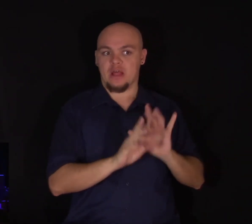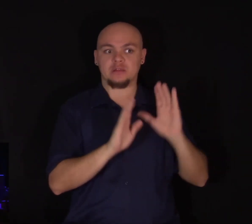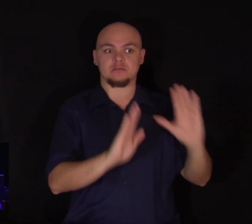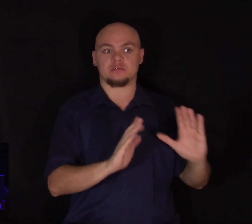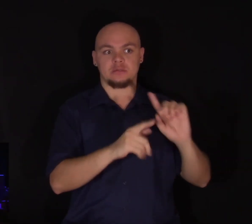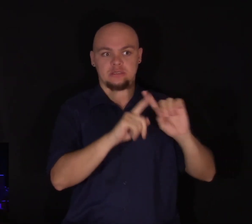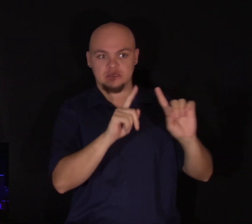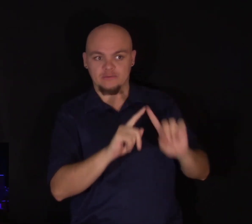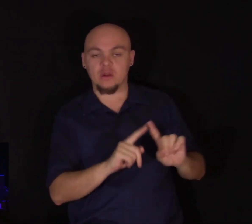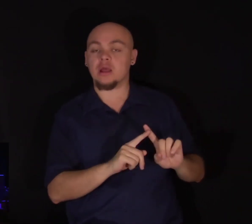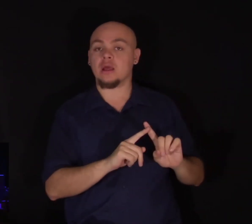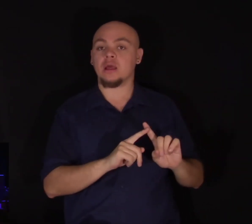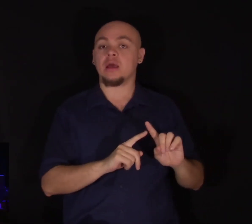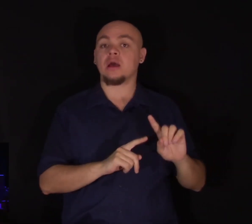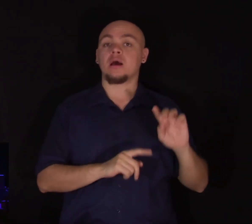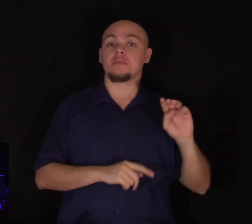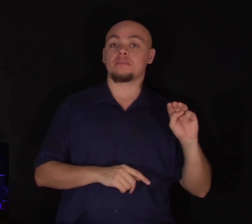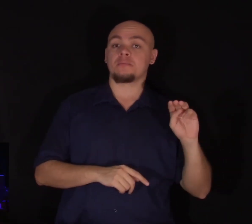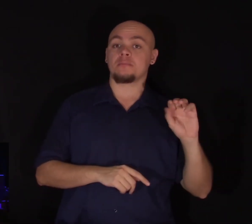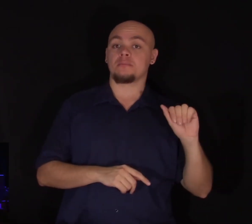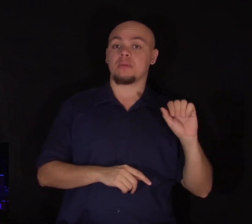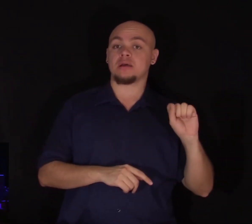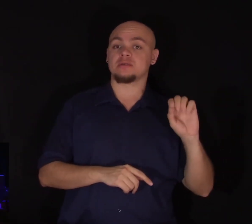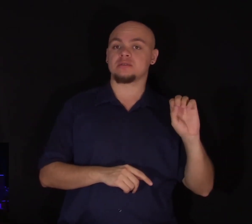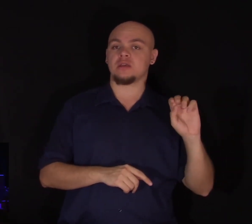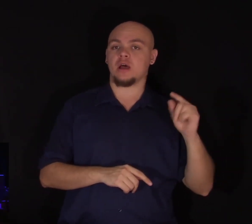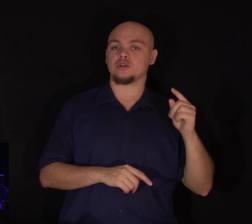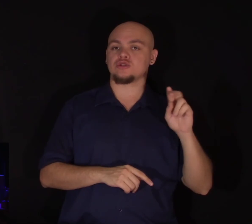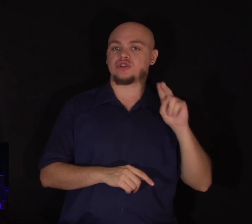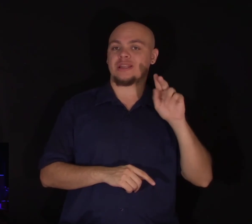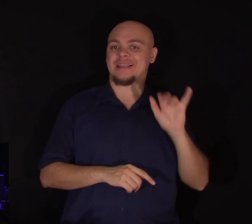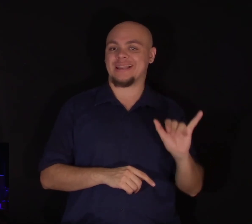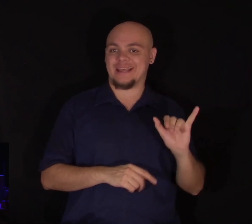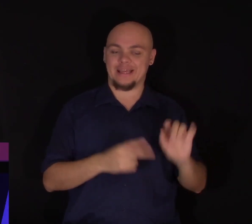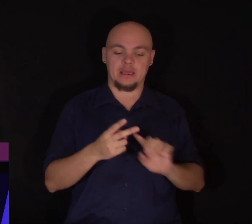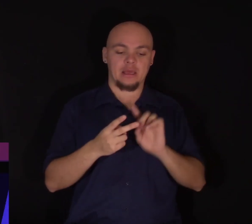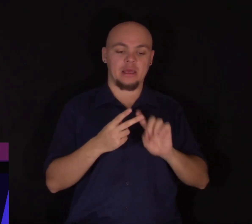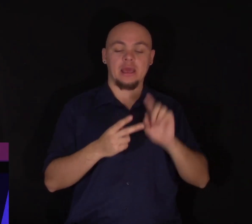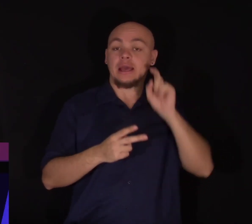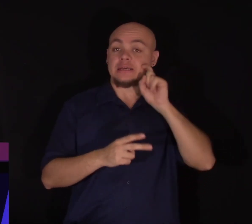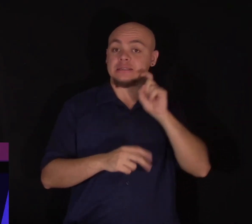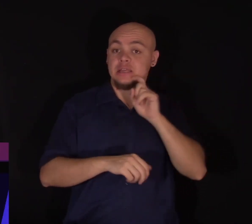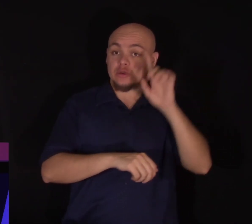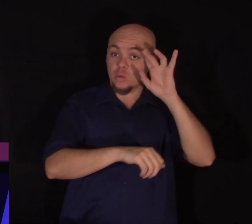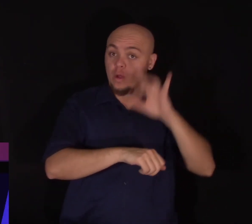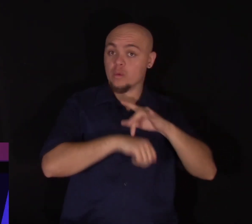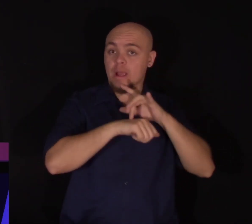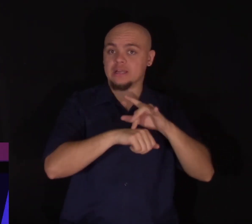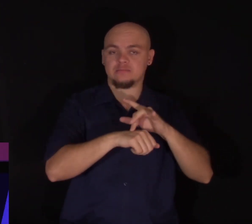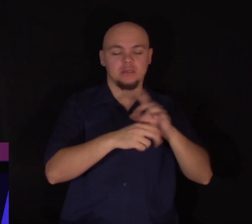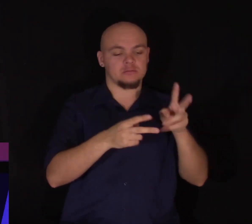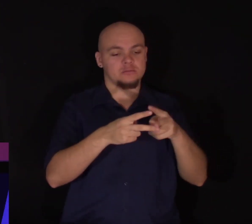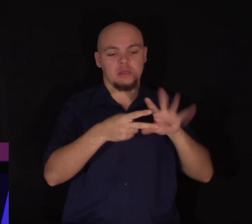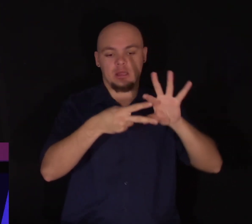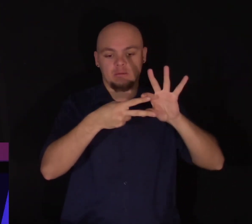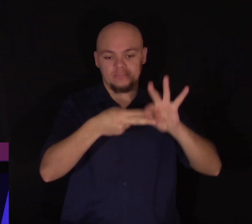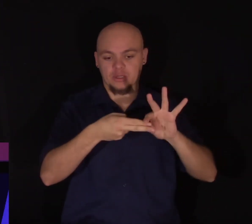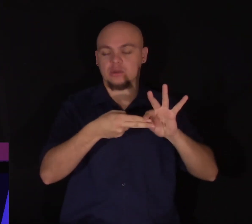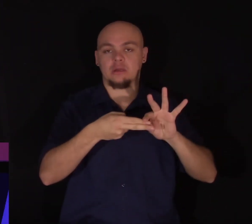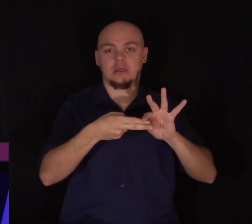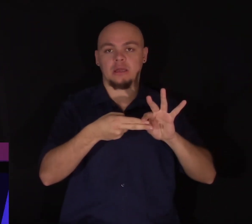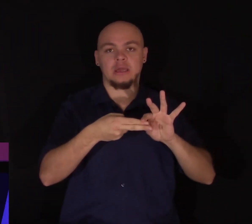All misogyny and sexual violence is connected. Therefore, all of it is the problem. None of it is trivial. We have to remember that.